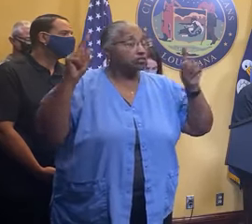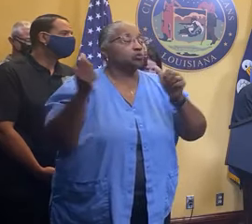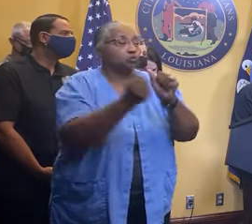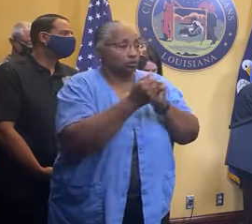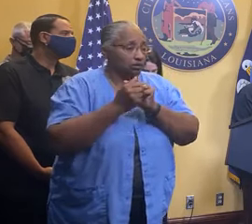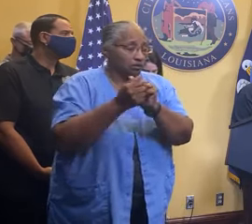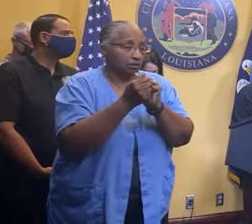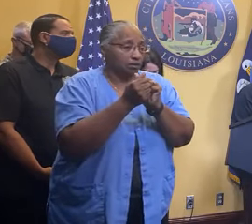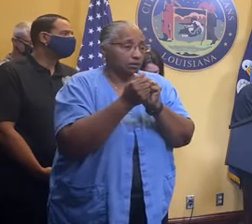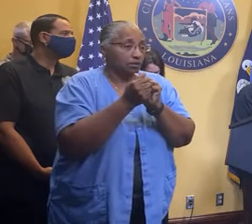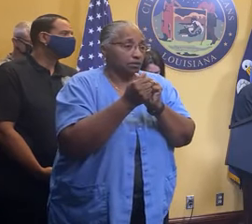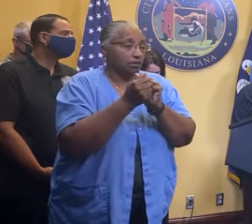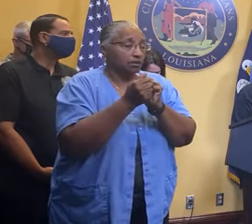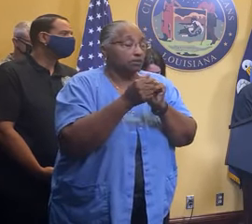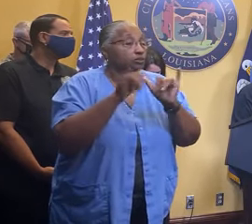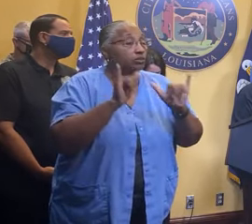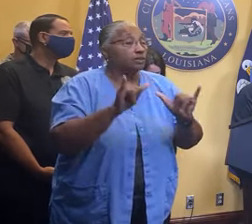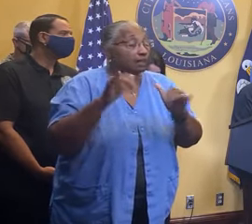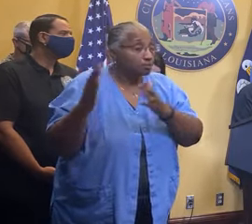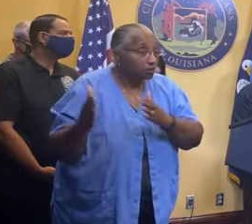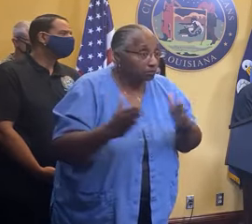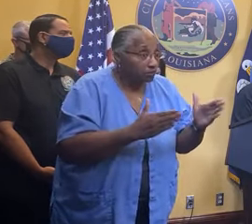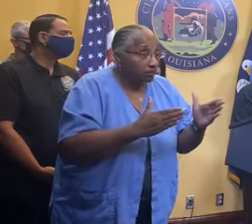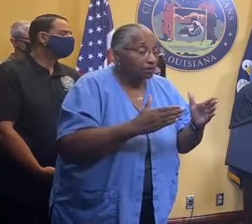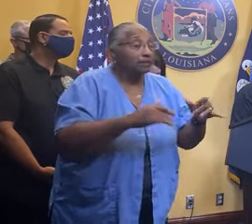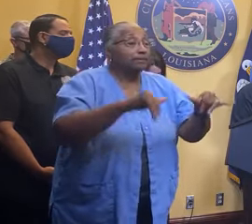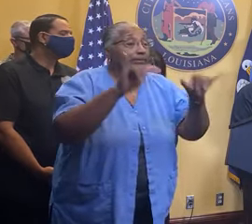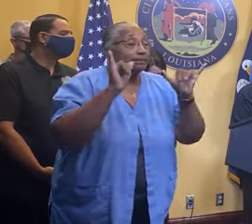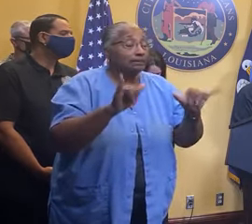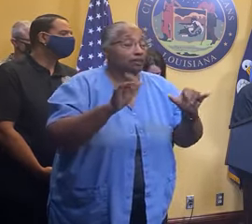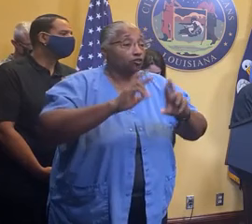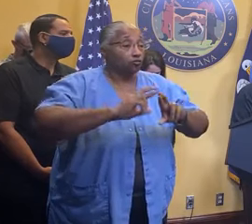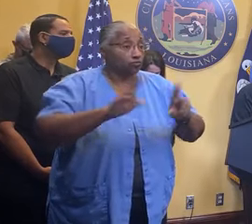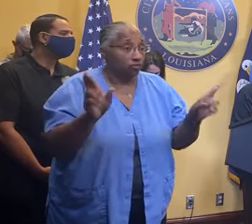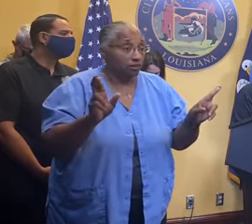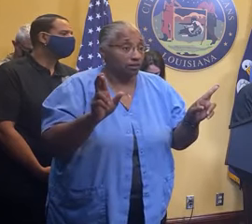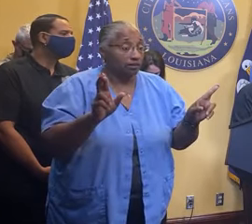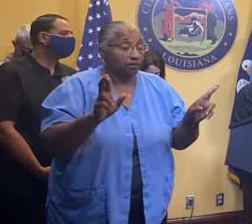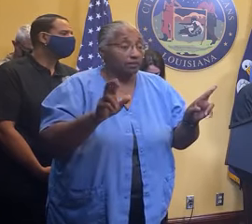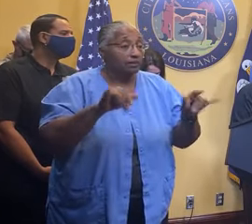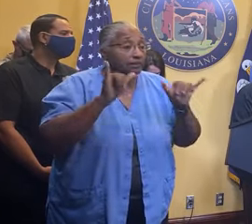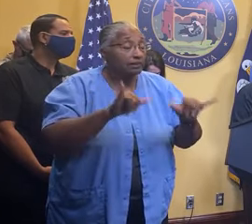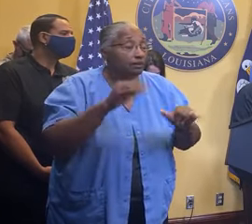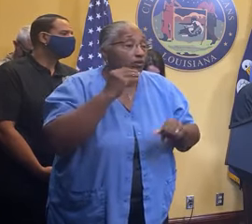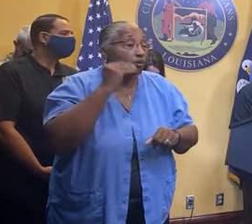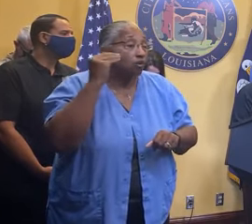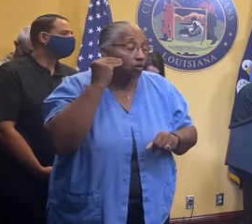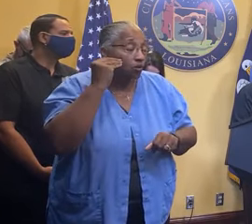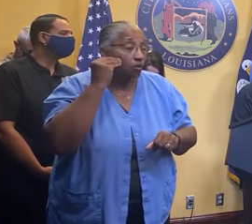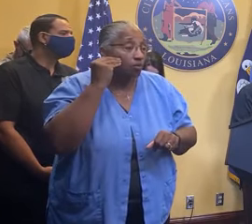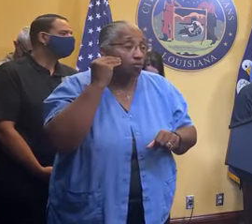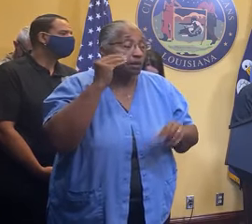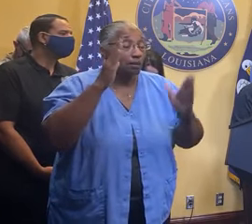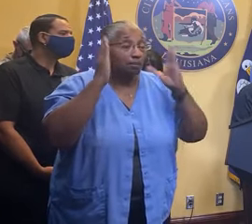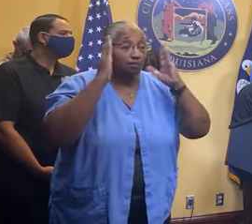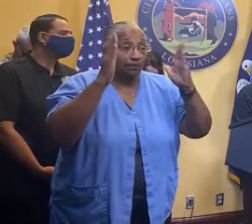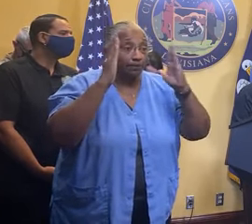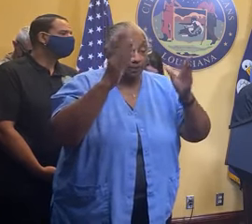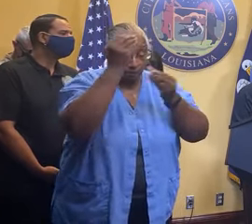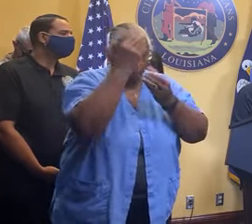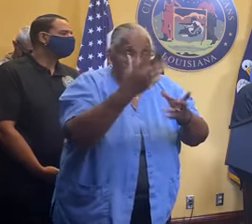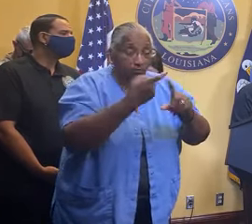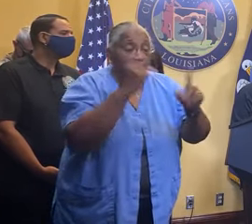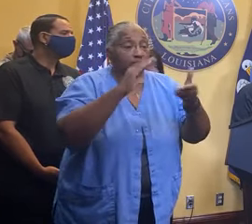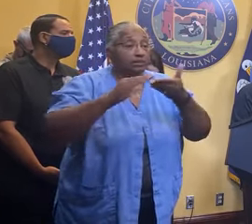together. So be prepared. Stay where you are. Continue to heed the messages that come throughout the city of New